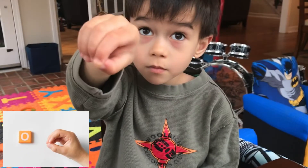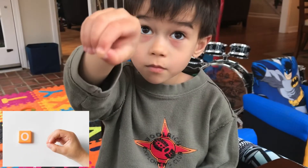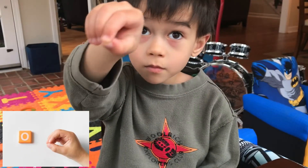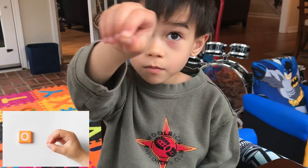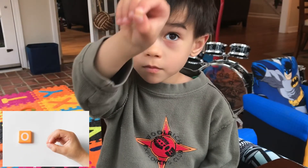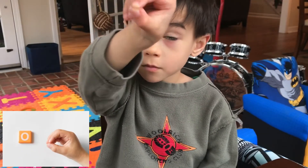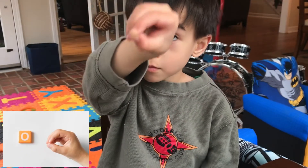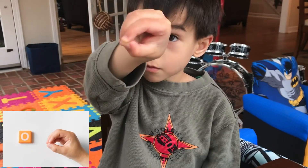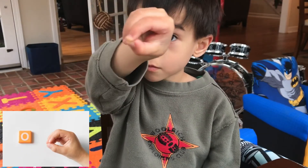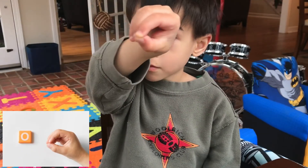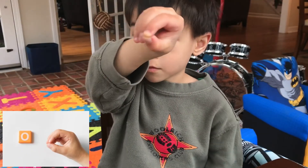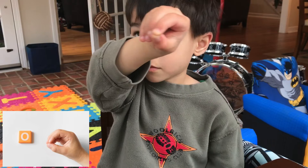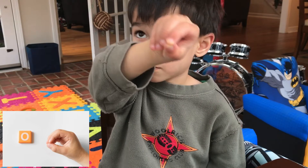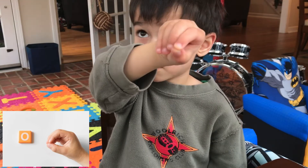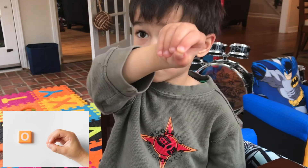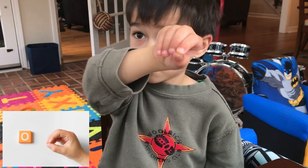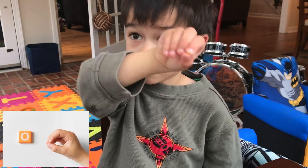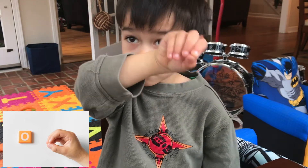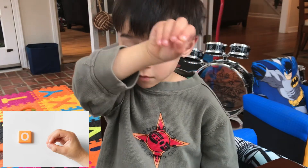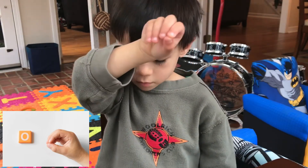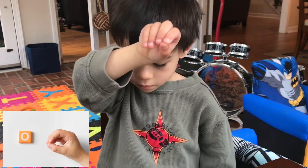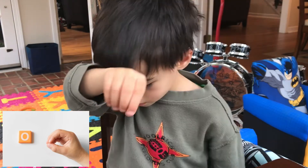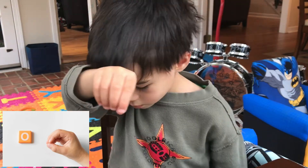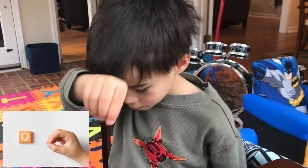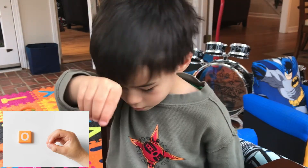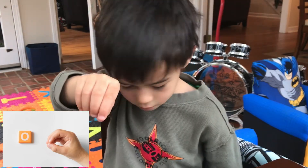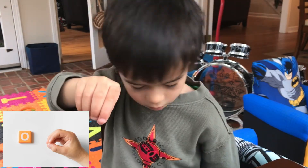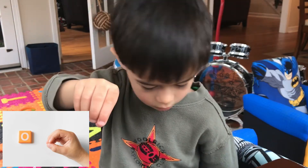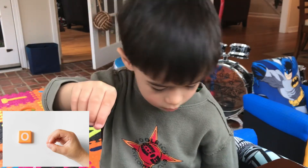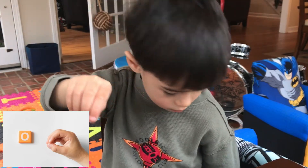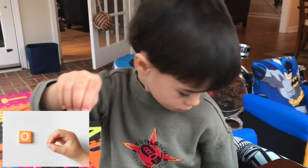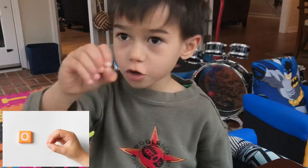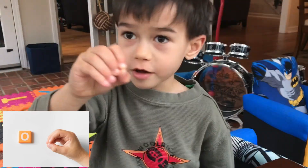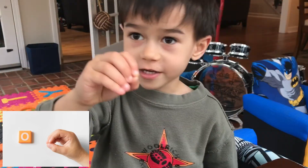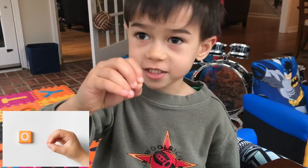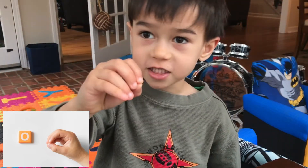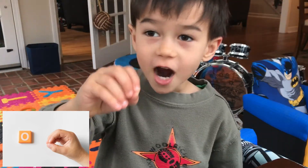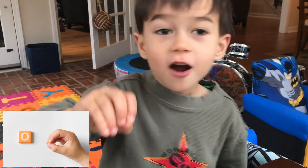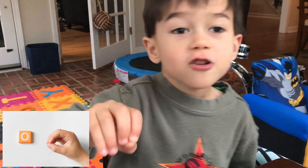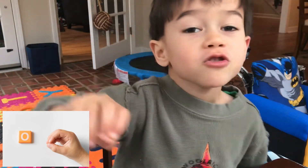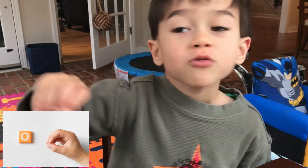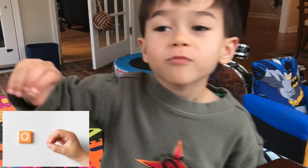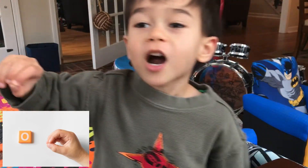Oh, like you're making O. And O is for? Orange.